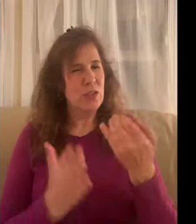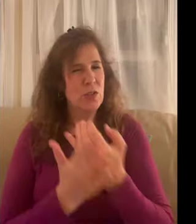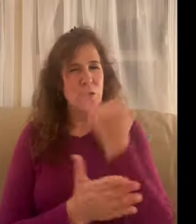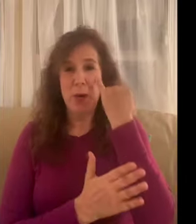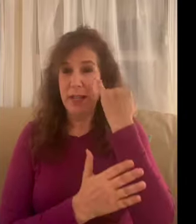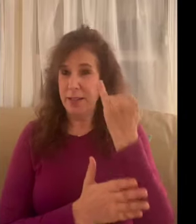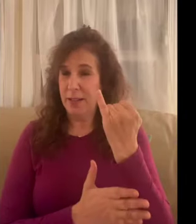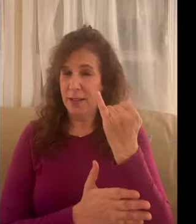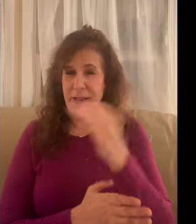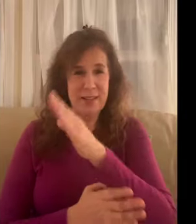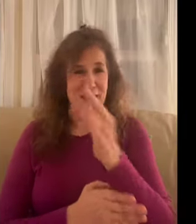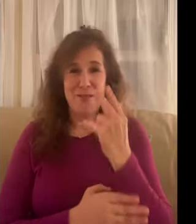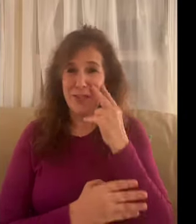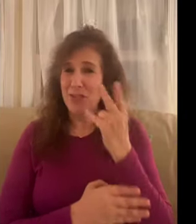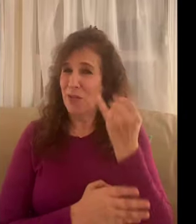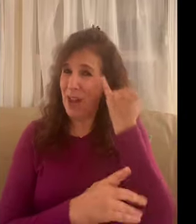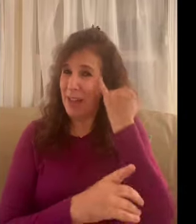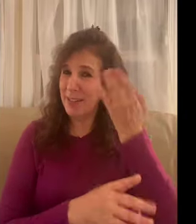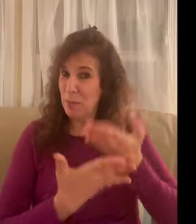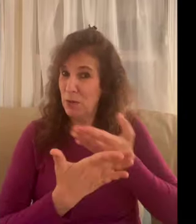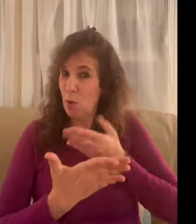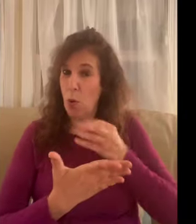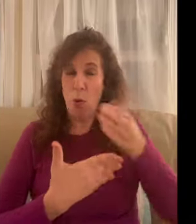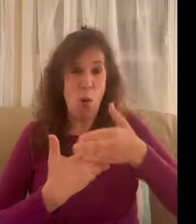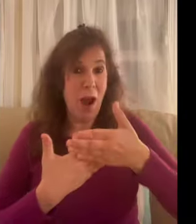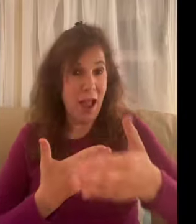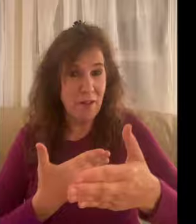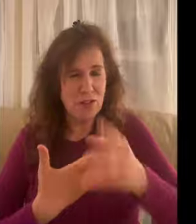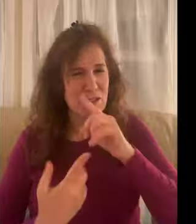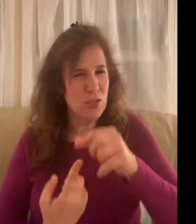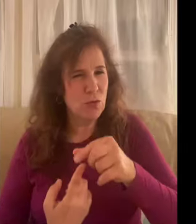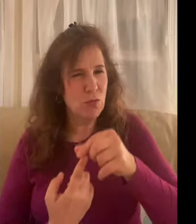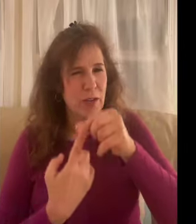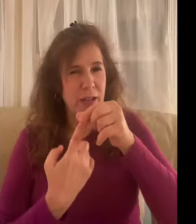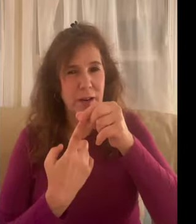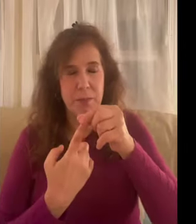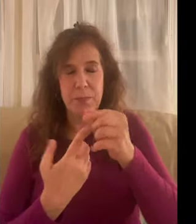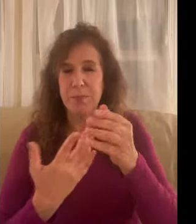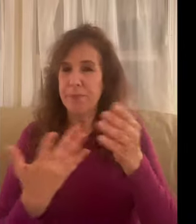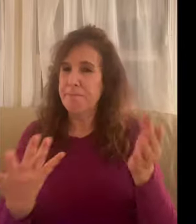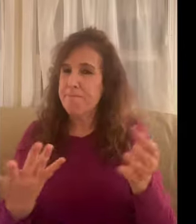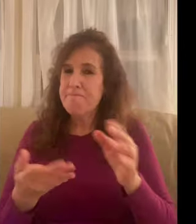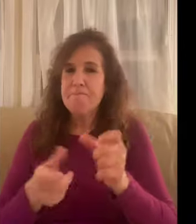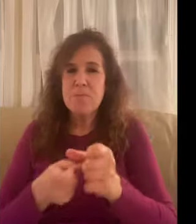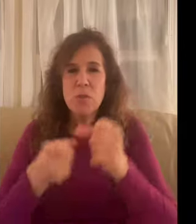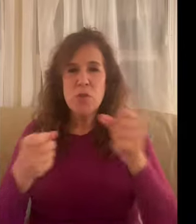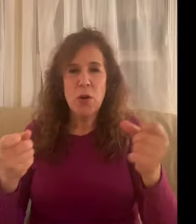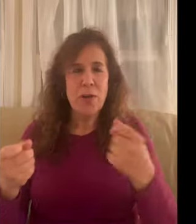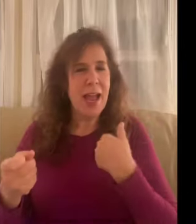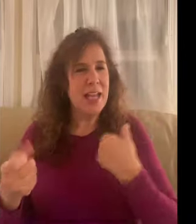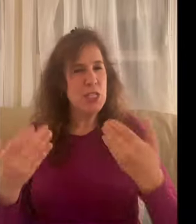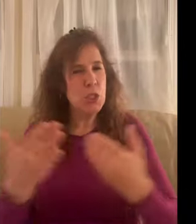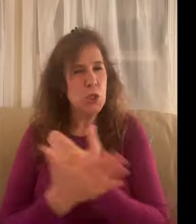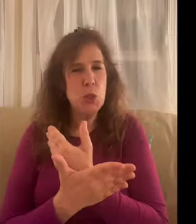doesn't appear after. It's very rare. Is the fact that it also says, there's this new expression. It says, Kol